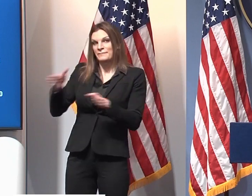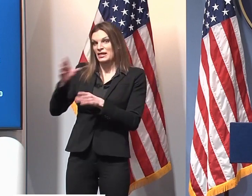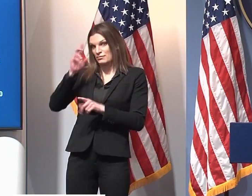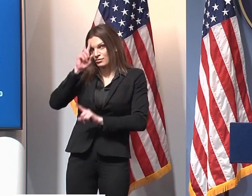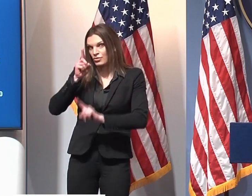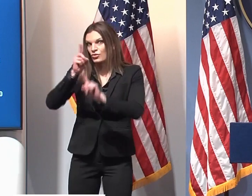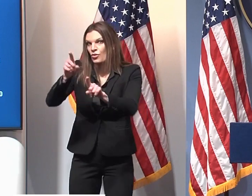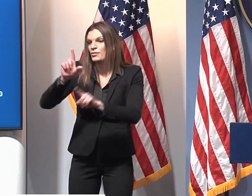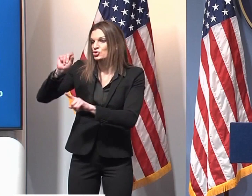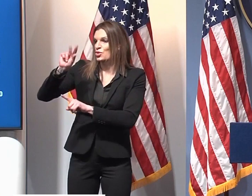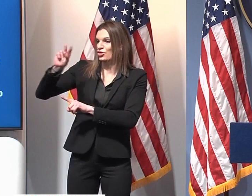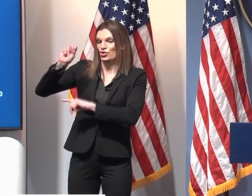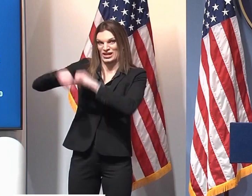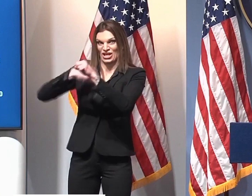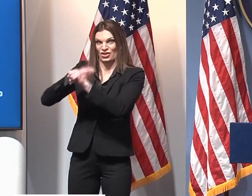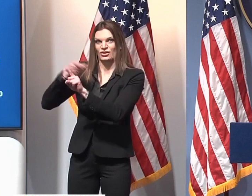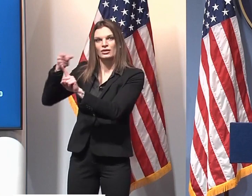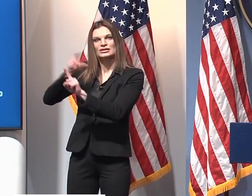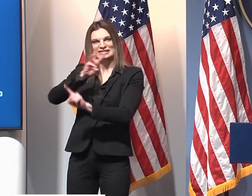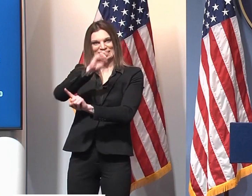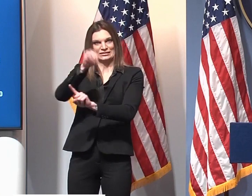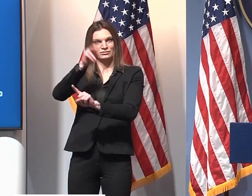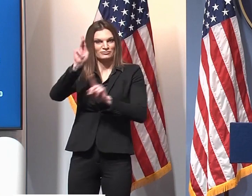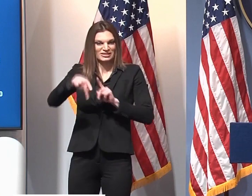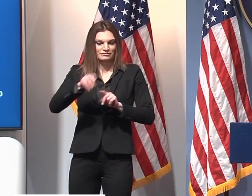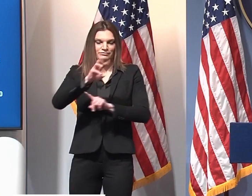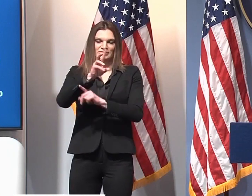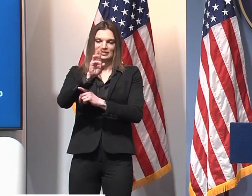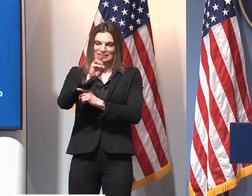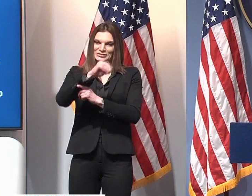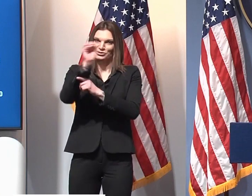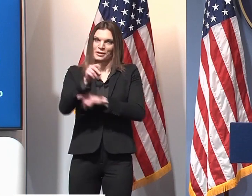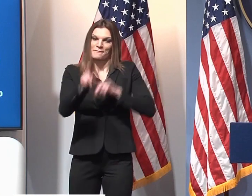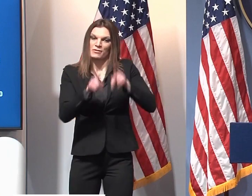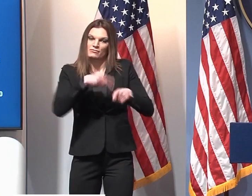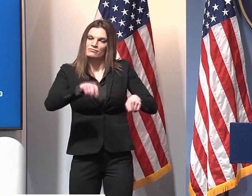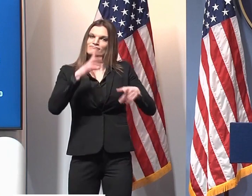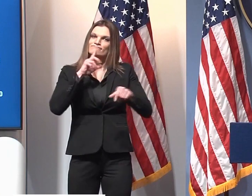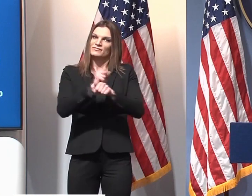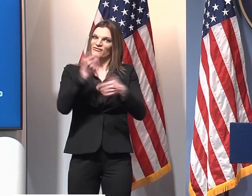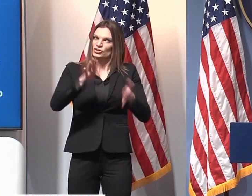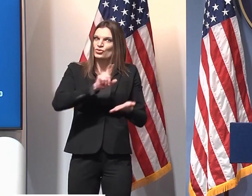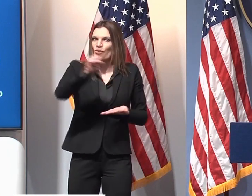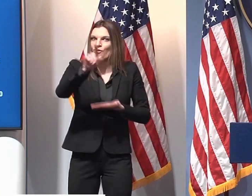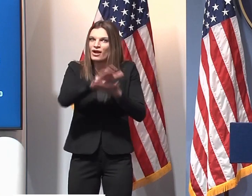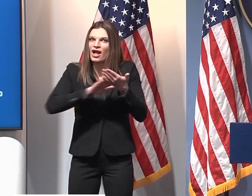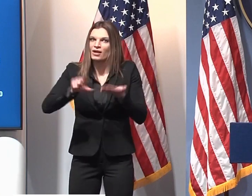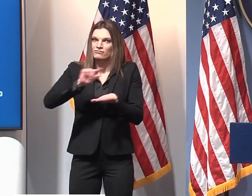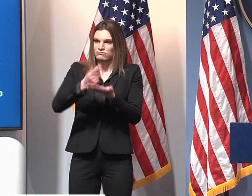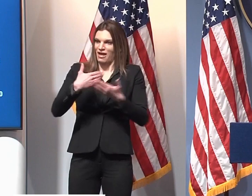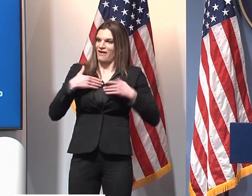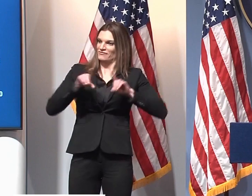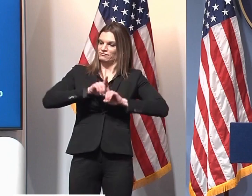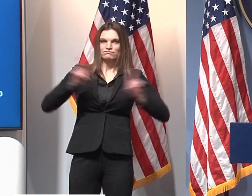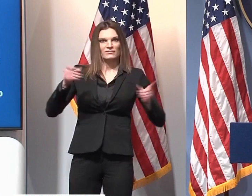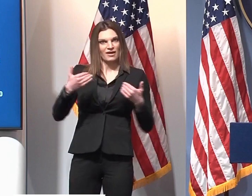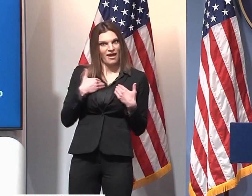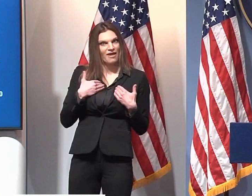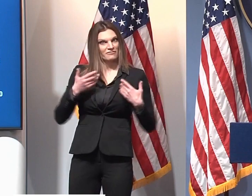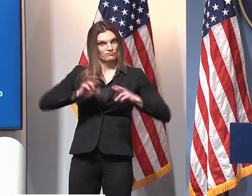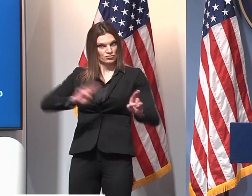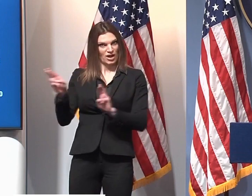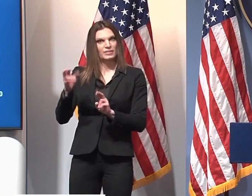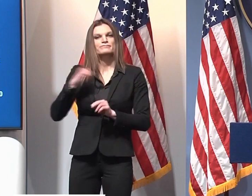by 2030. And it is balanced. Not only is it balanced, but it makes a deposit into our budget stabilization